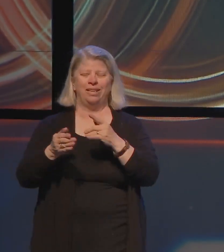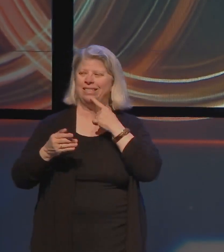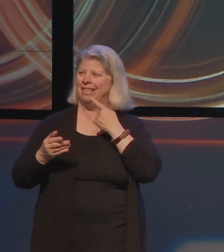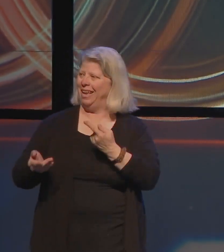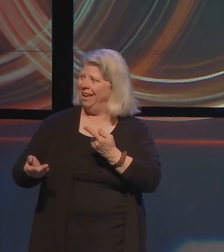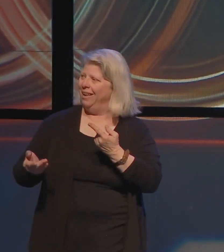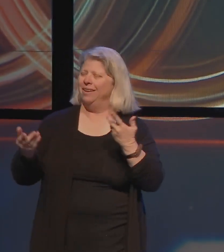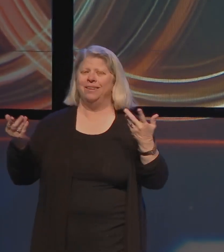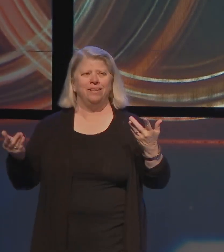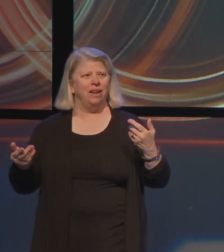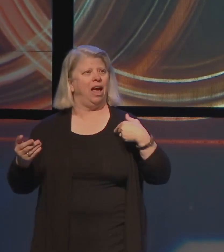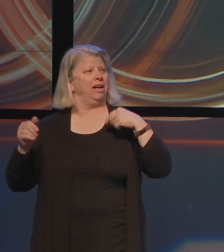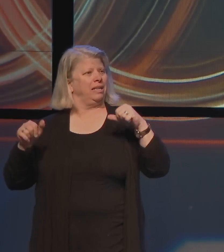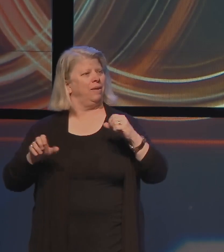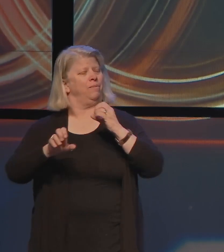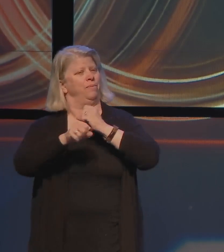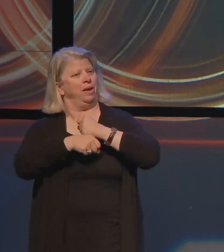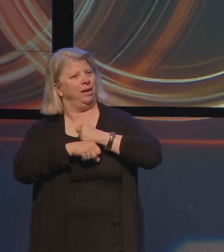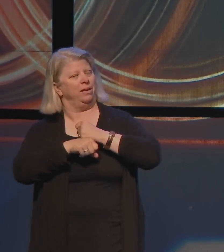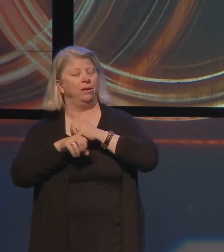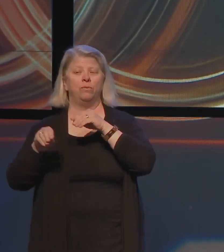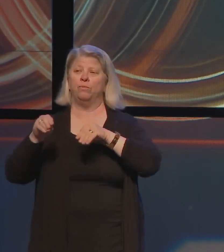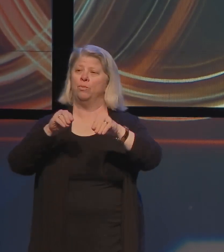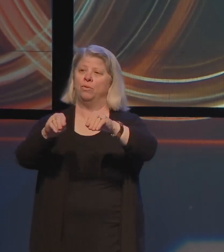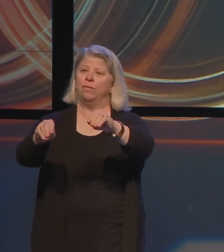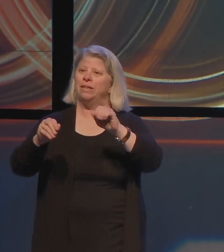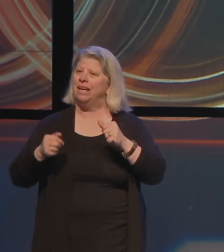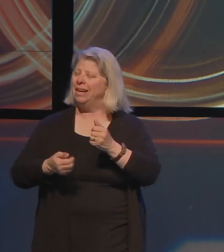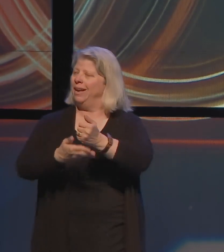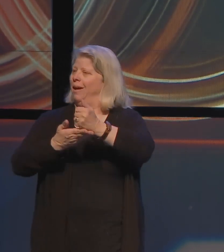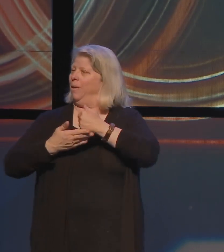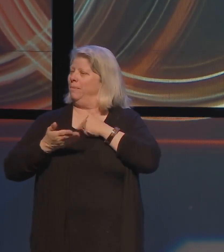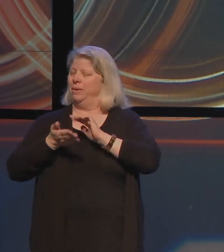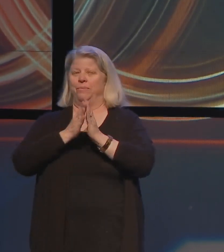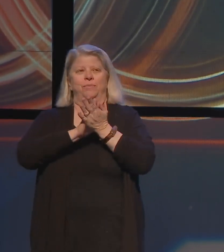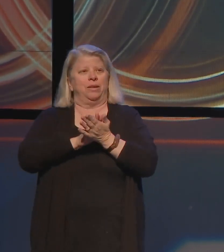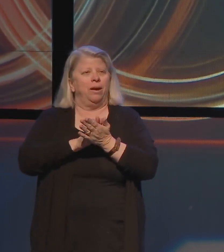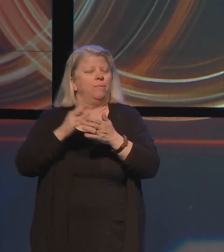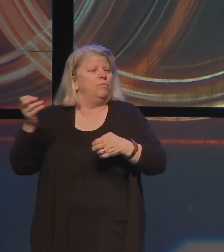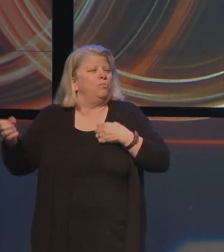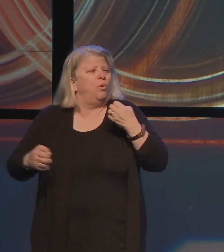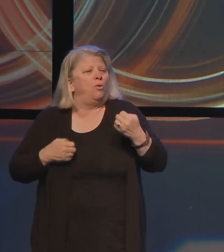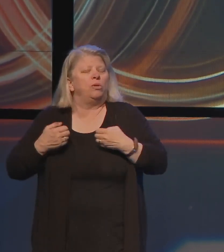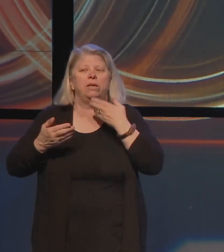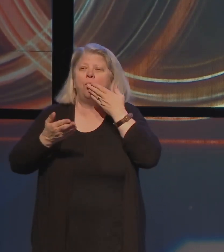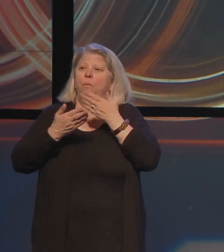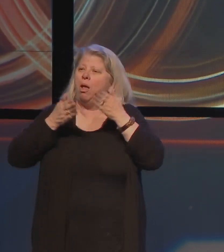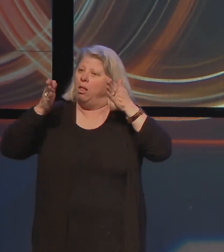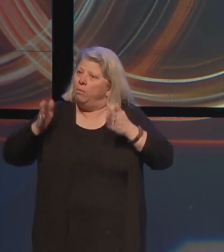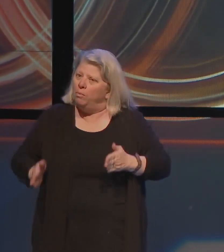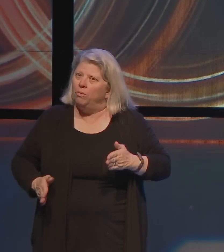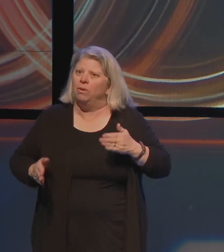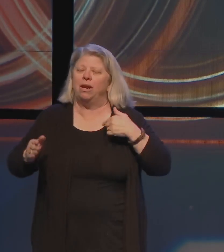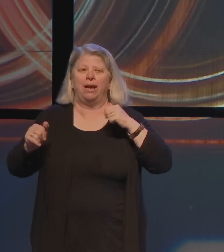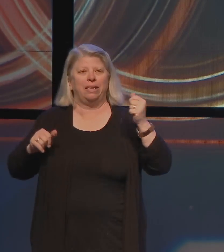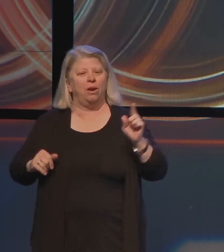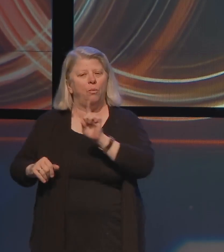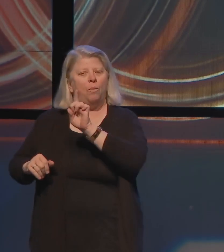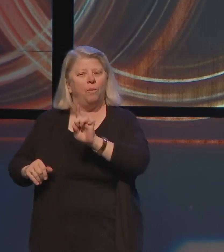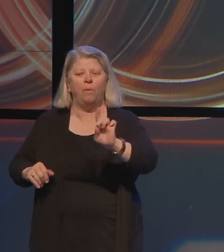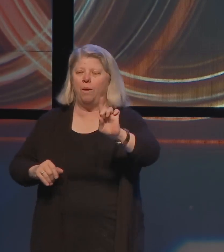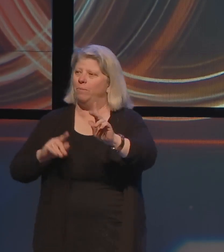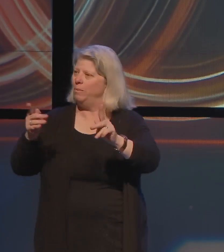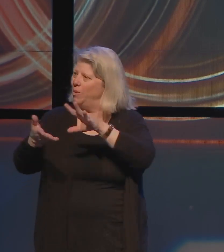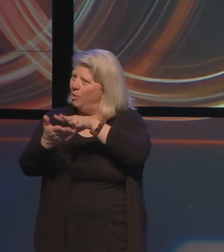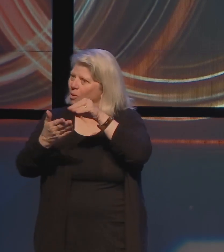okay, I can produce and movement can actually help me become a emotionally well person because I can walk with people and I